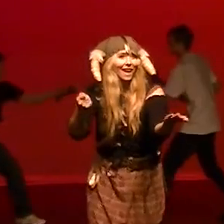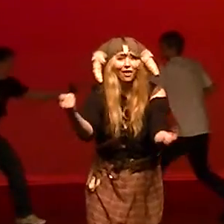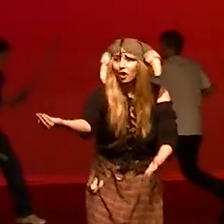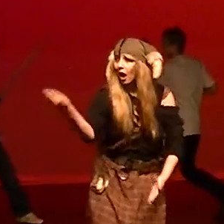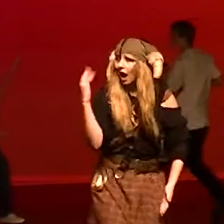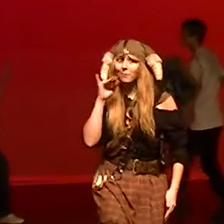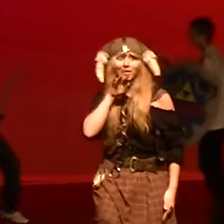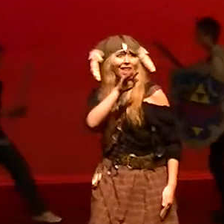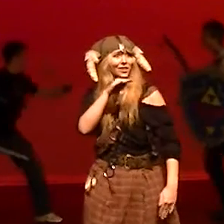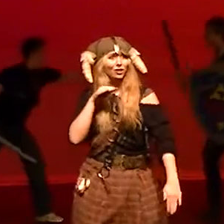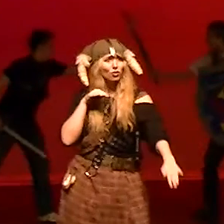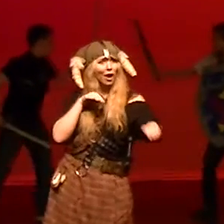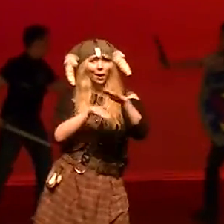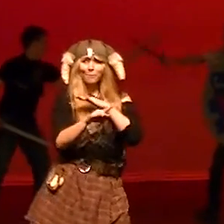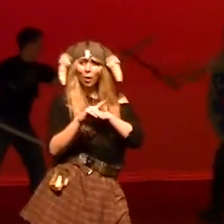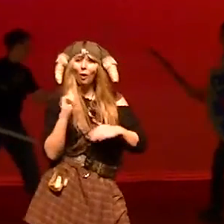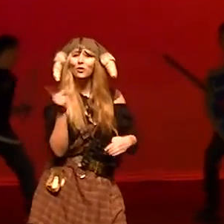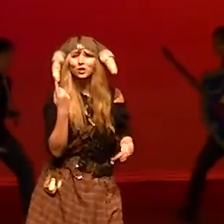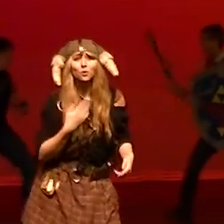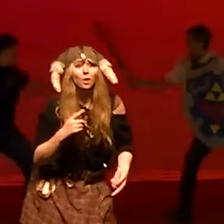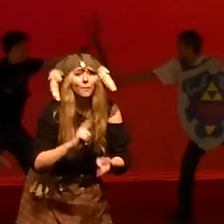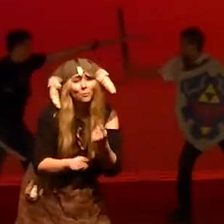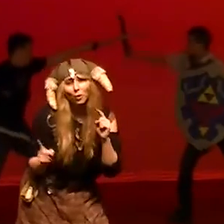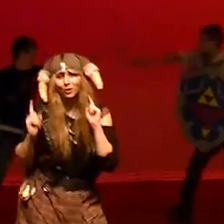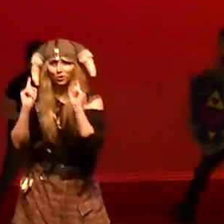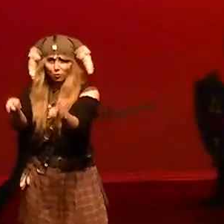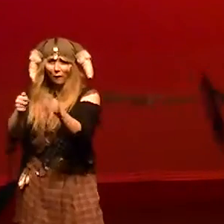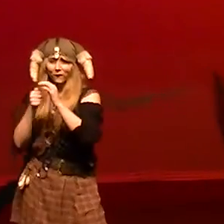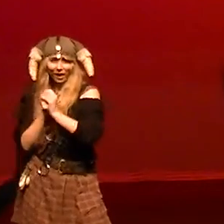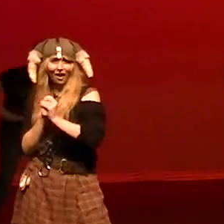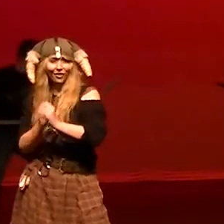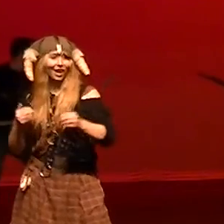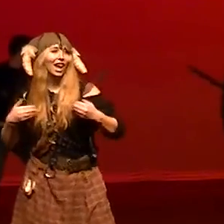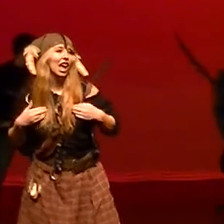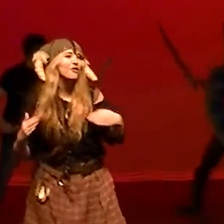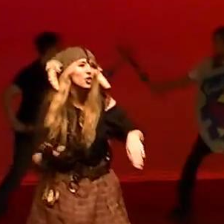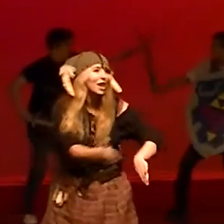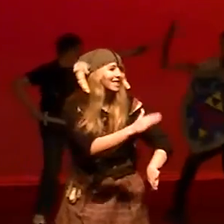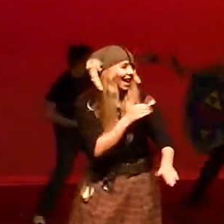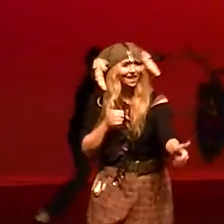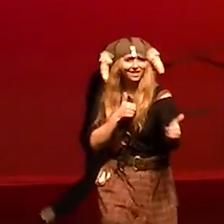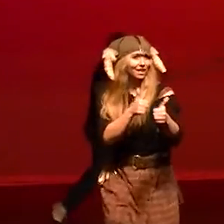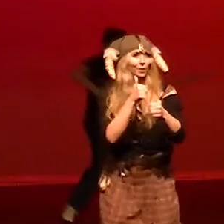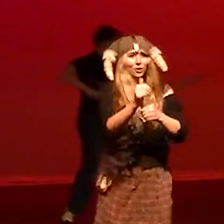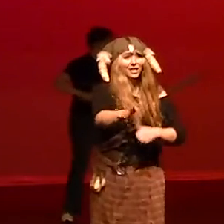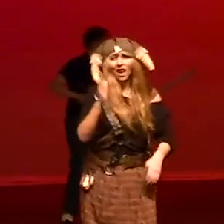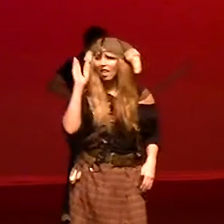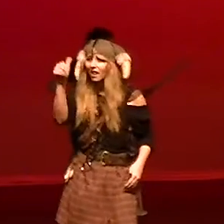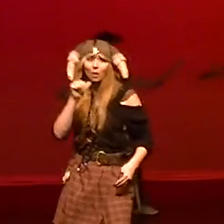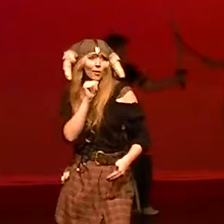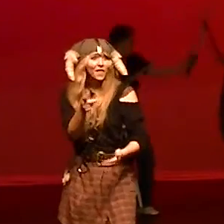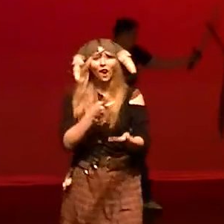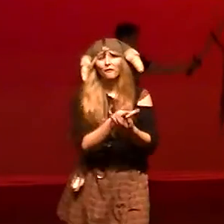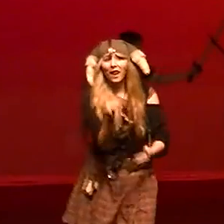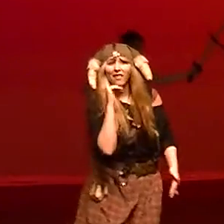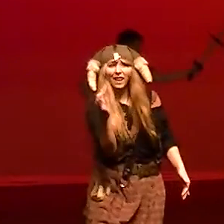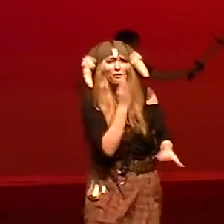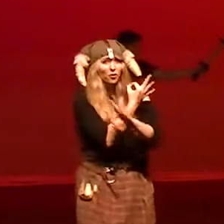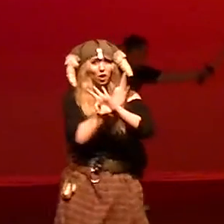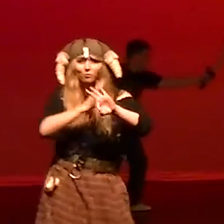other. I'm the last of the dragonborn. There's no other. My brothers have run for cover. If you've got scales, then I'm on your tail, and I will not fail like a free